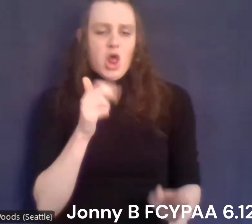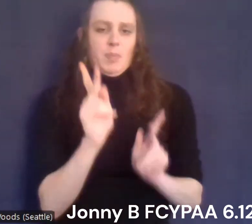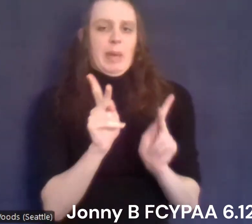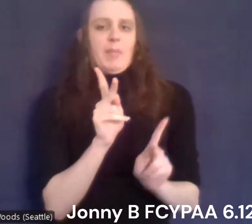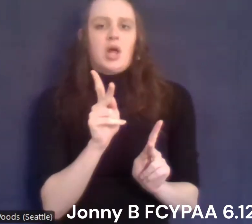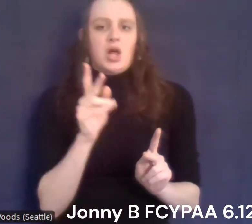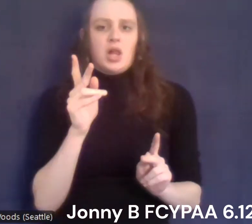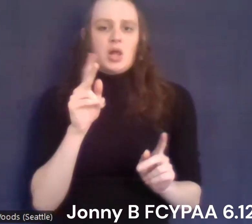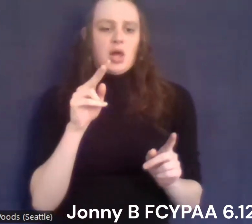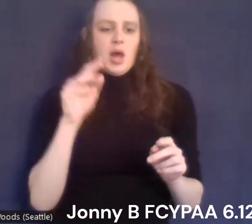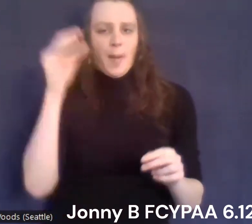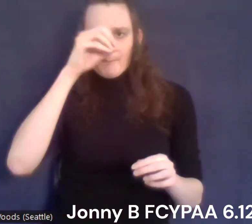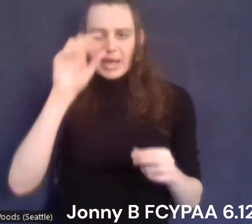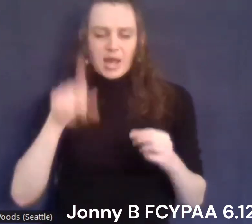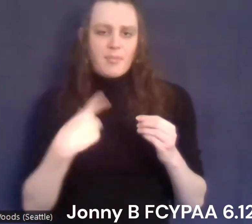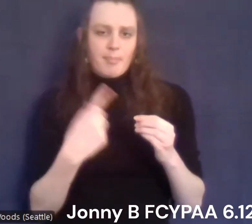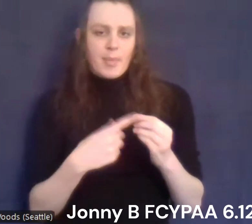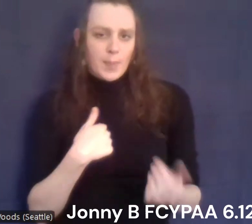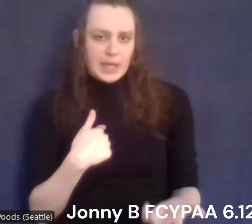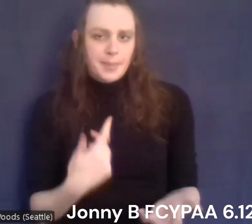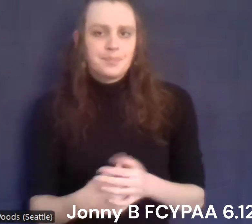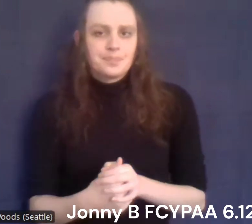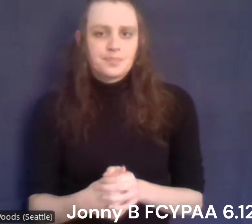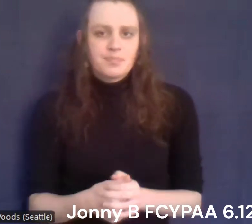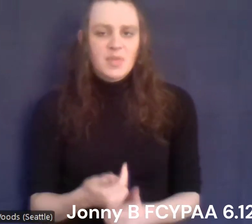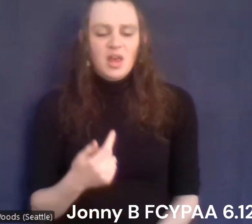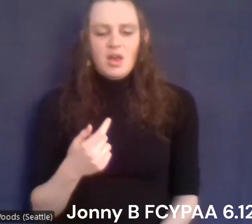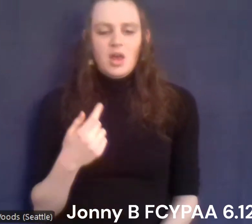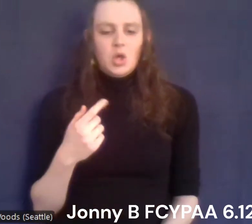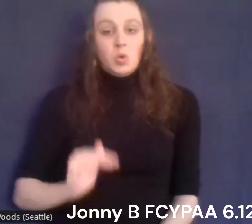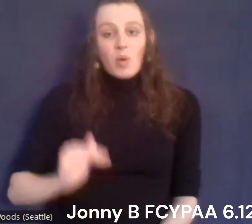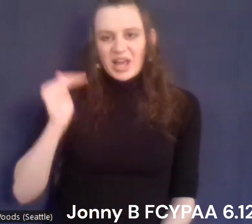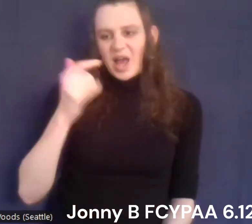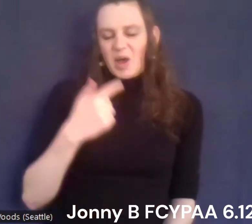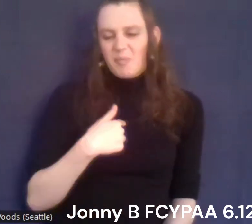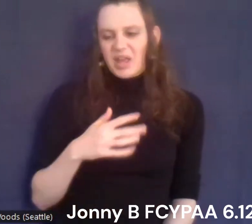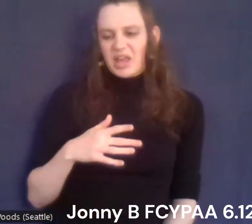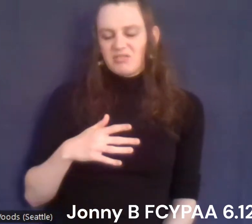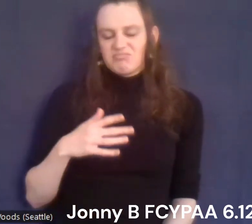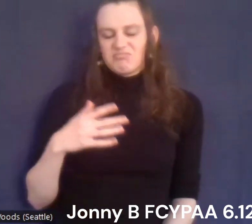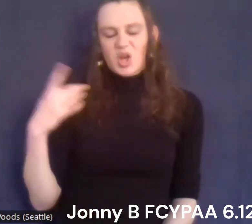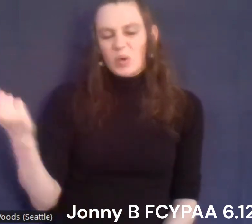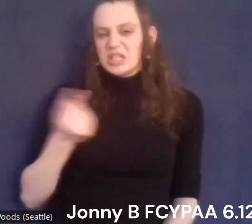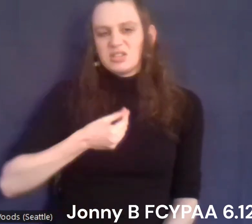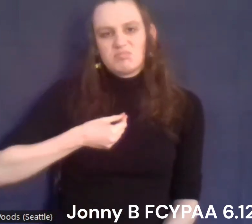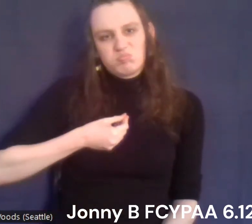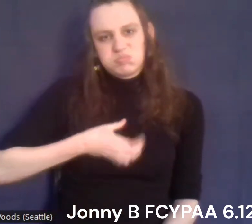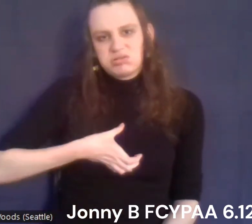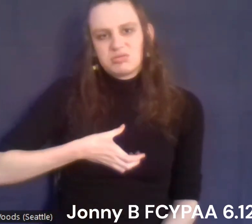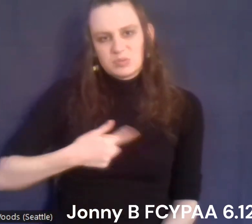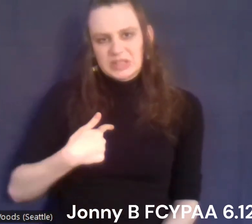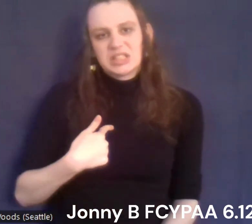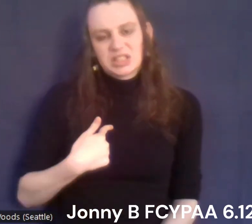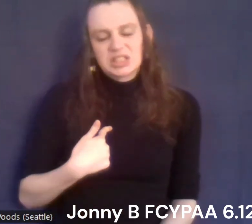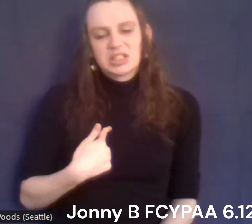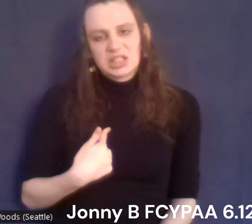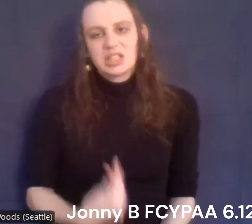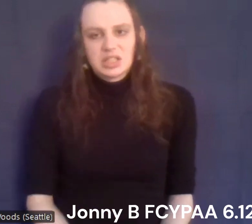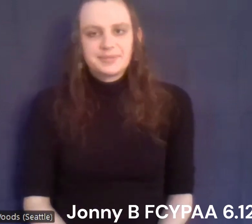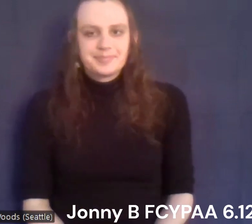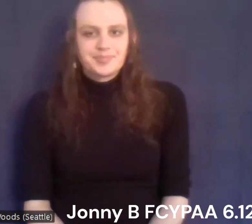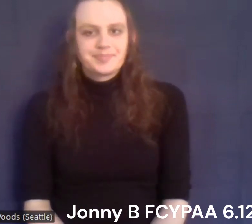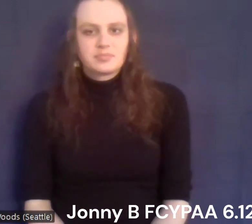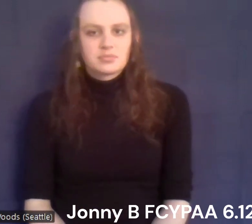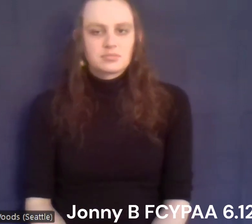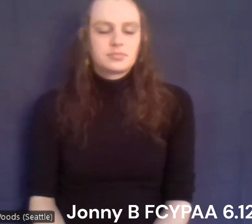um, a lot of self worth growing up. But like I said, I go